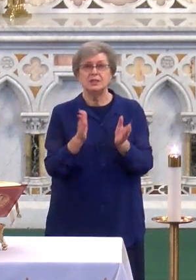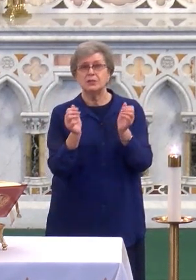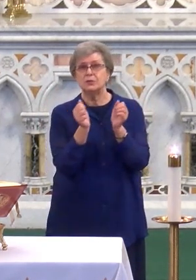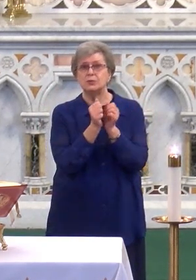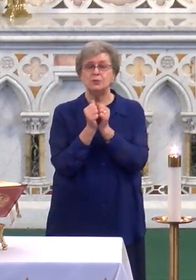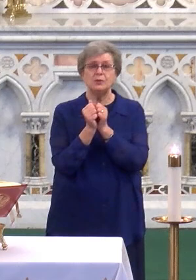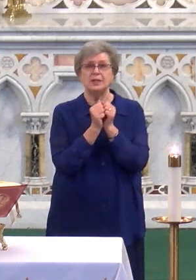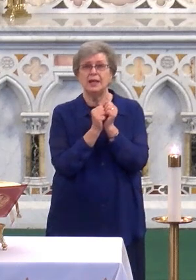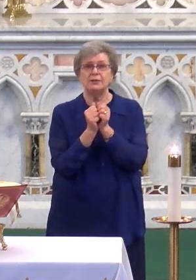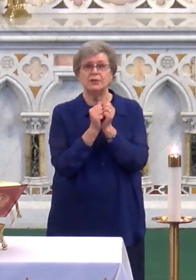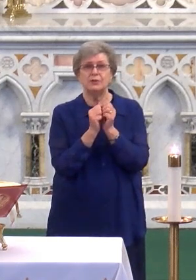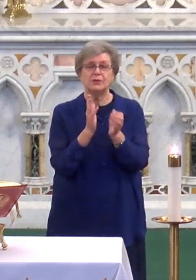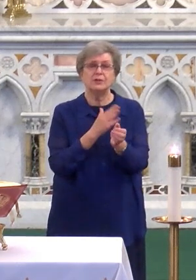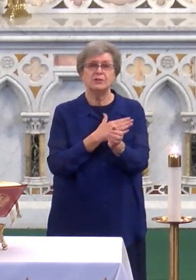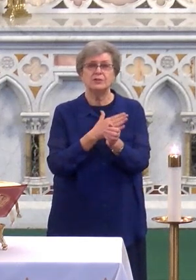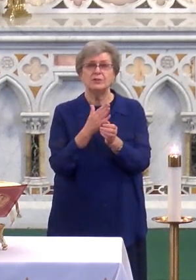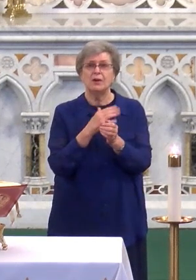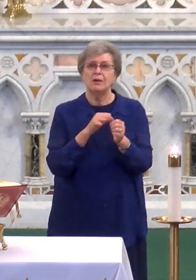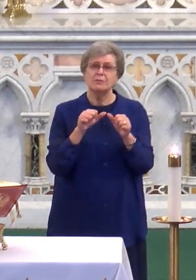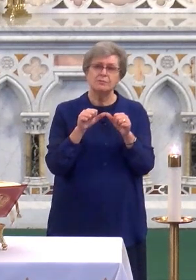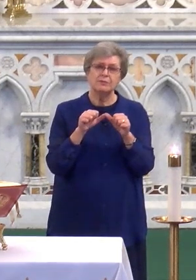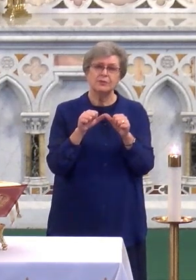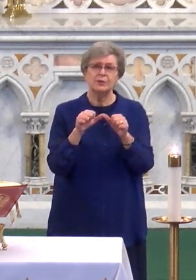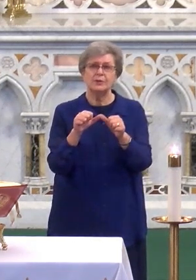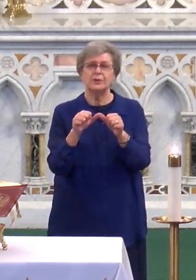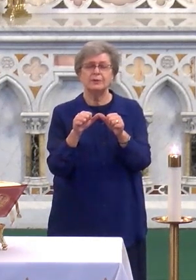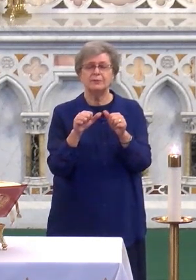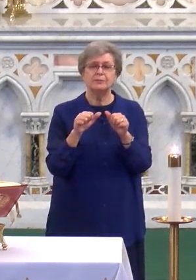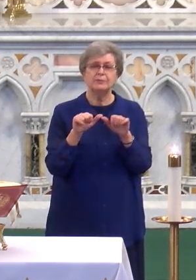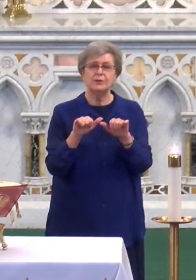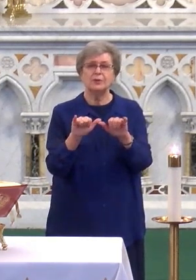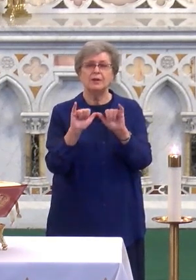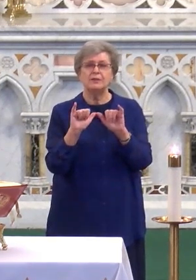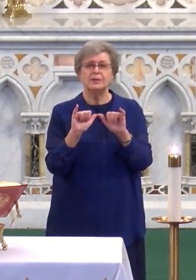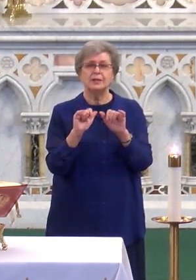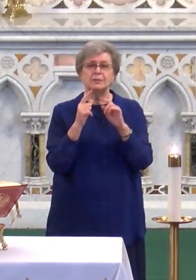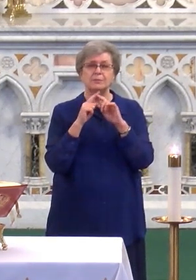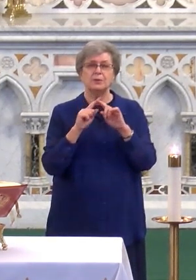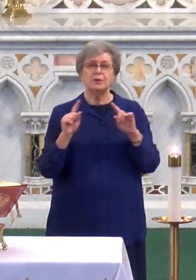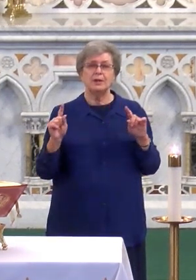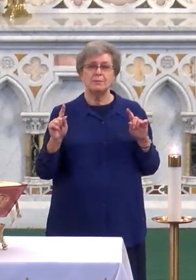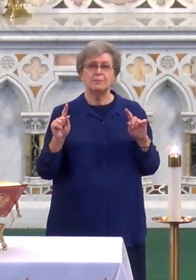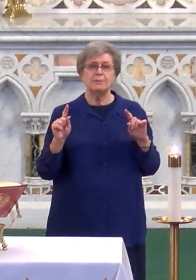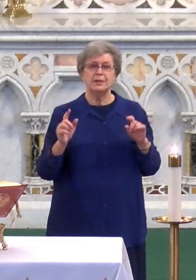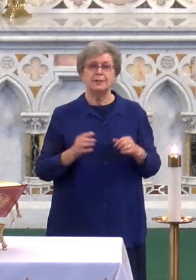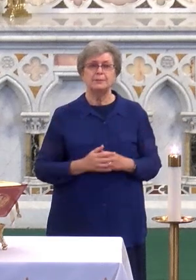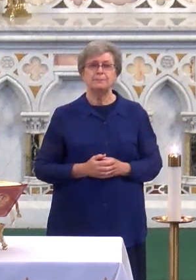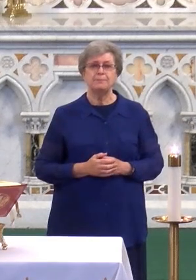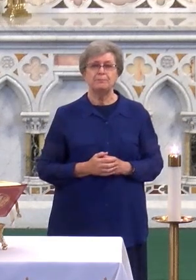the unending hymn of your glory as they acclaim.